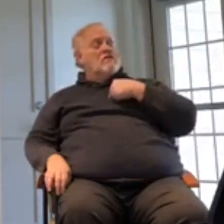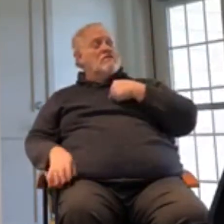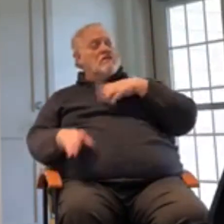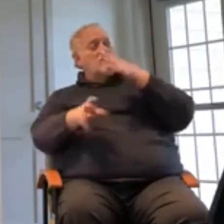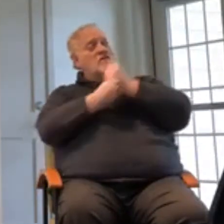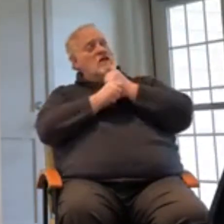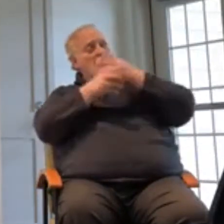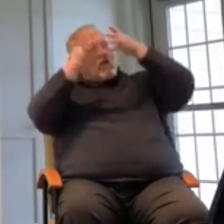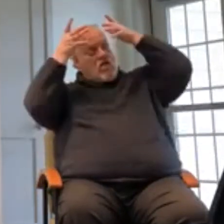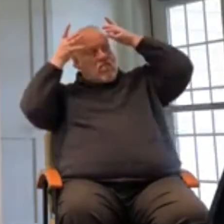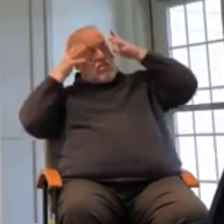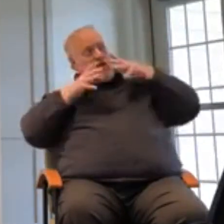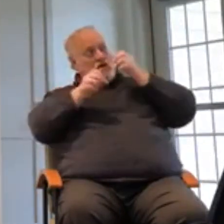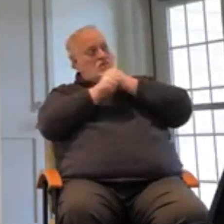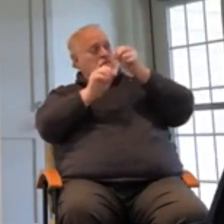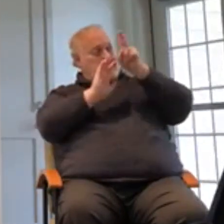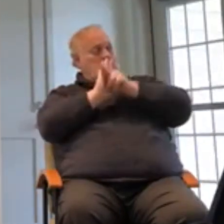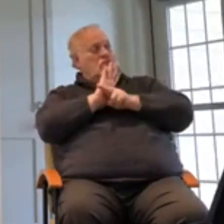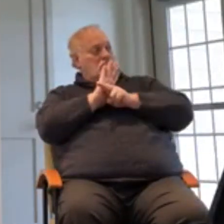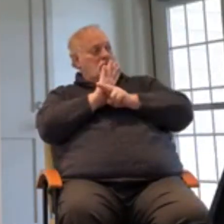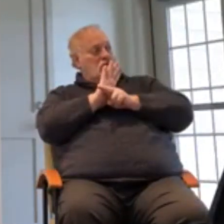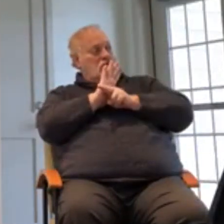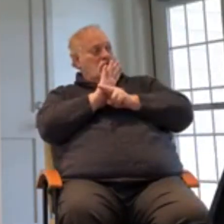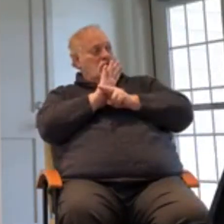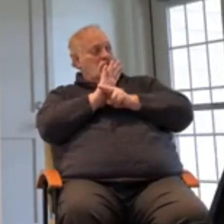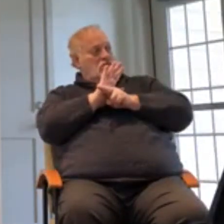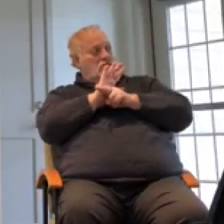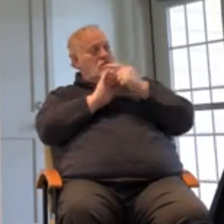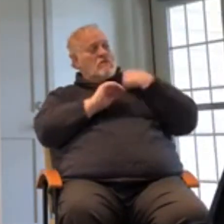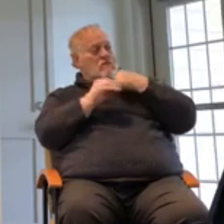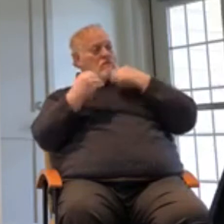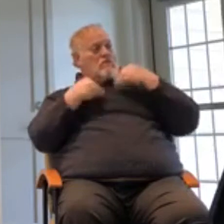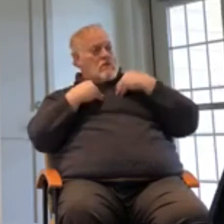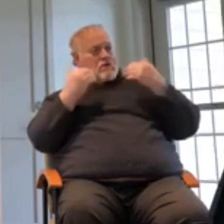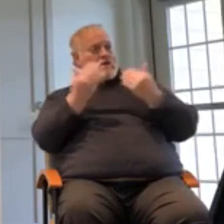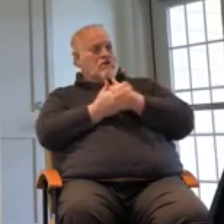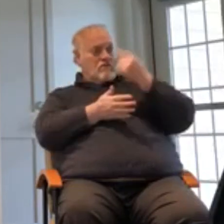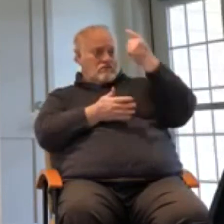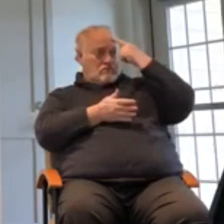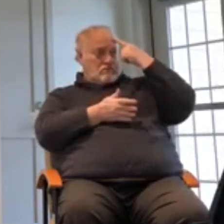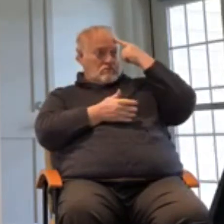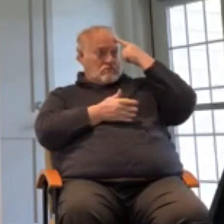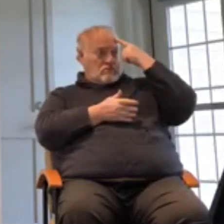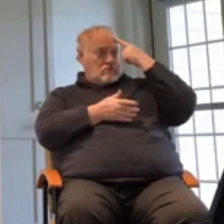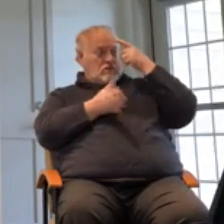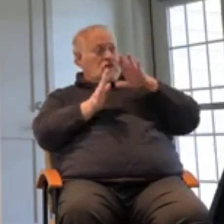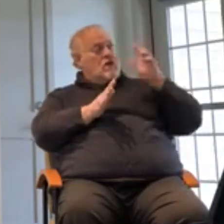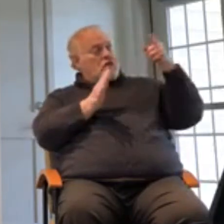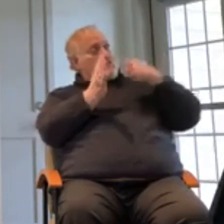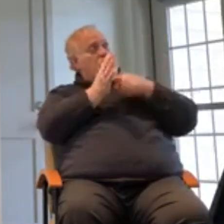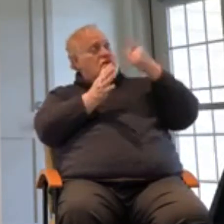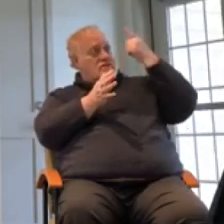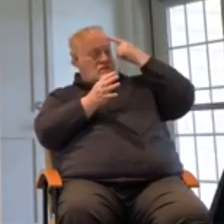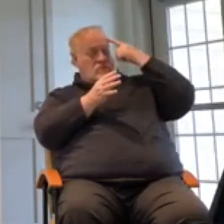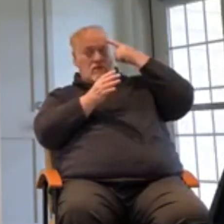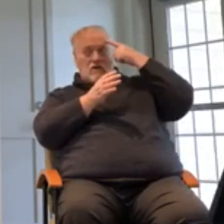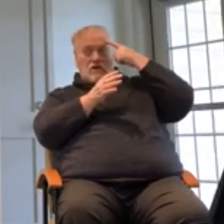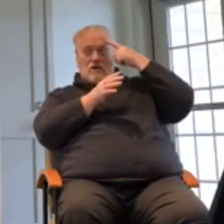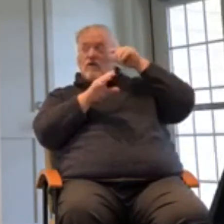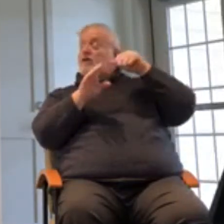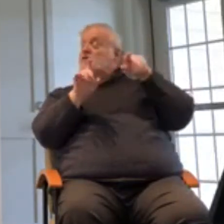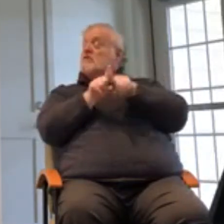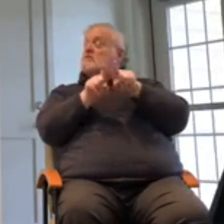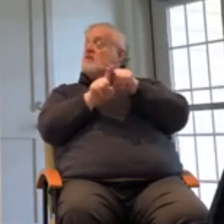of salvation. He tells us that we have a new mind. Let this mind be in you, which is also